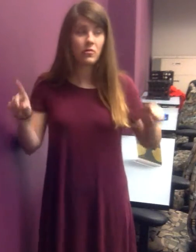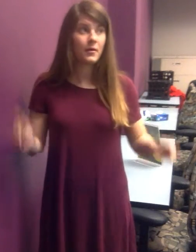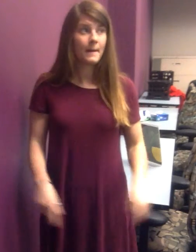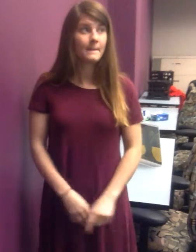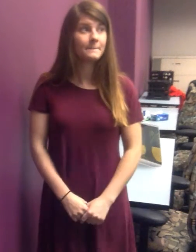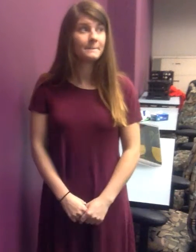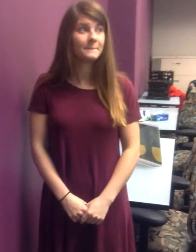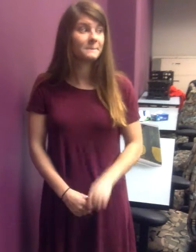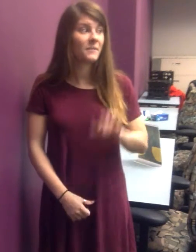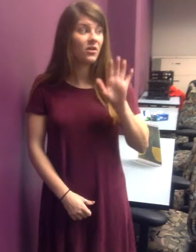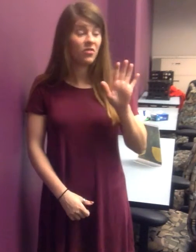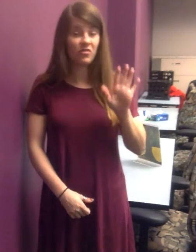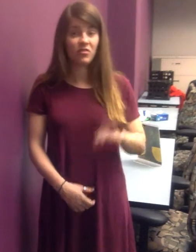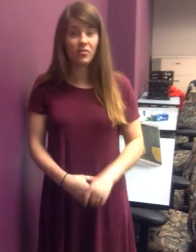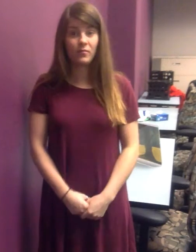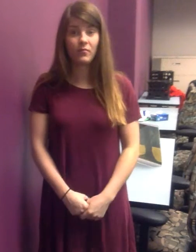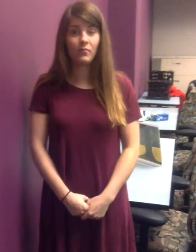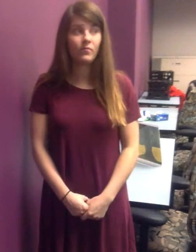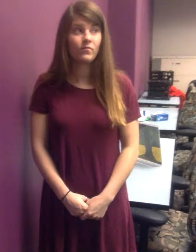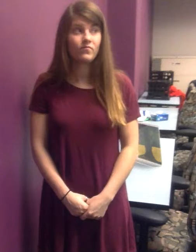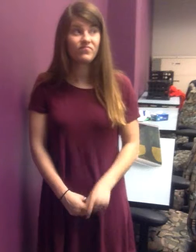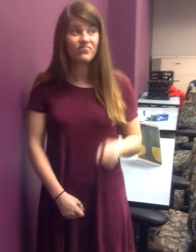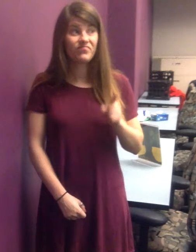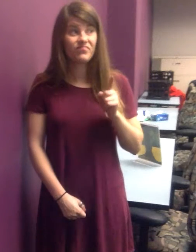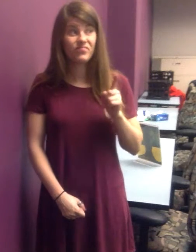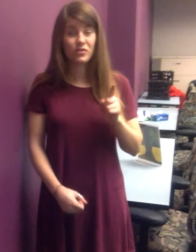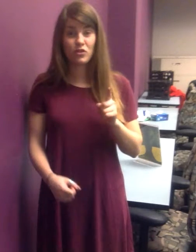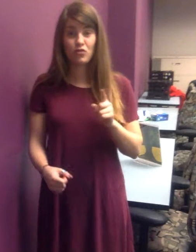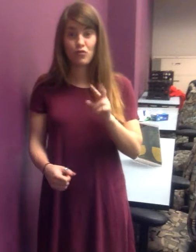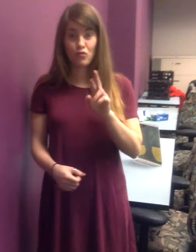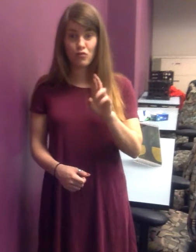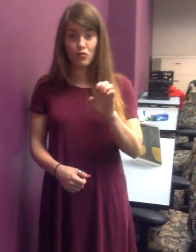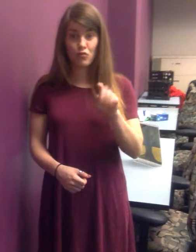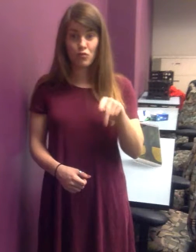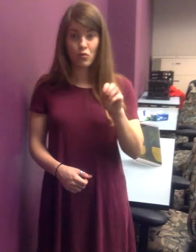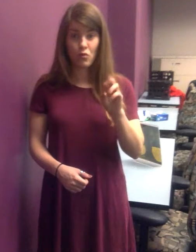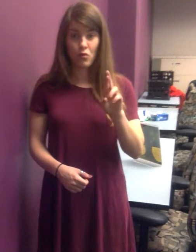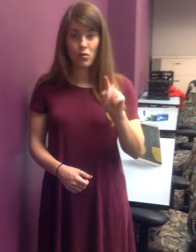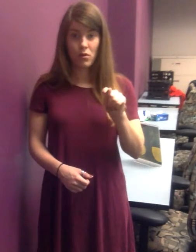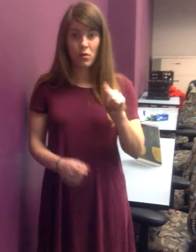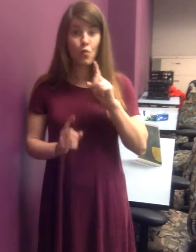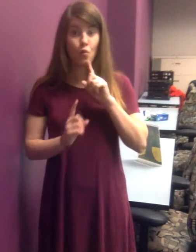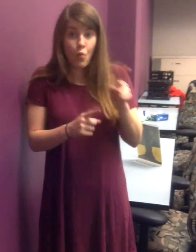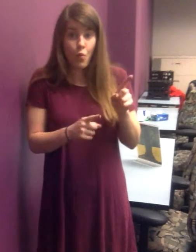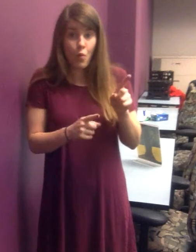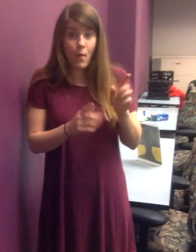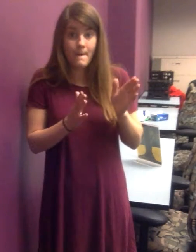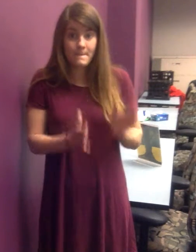in 2007 took it to another level. Scientists from 30 nations concluded that global warming is unequivocal and that